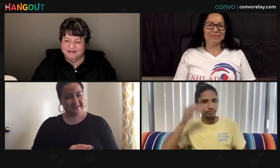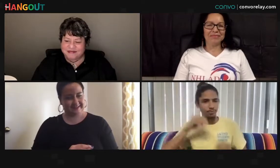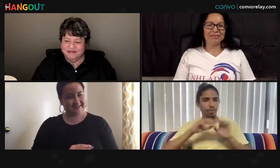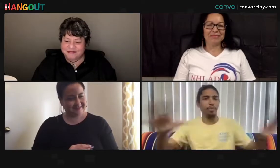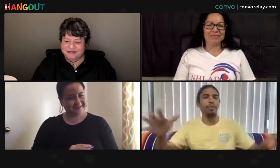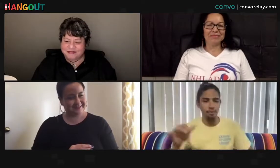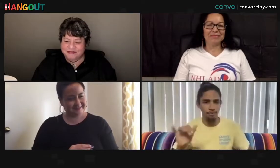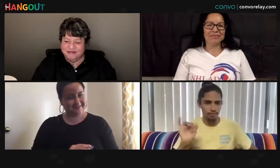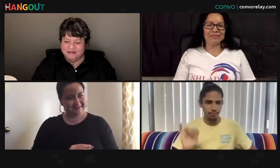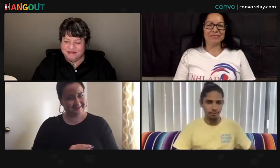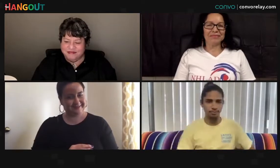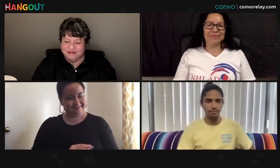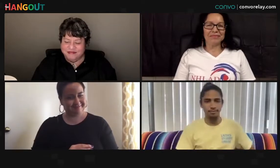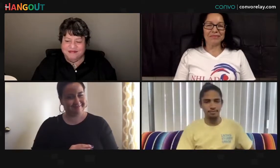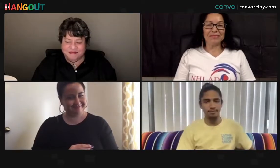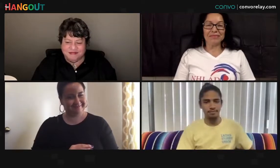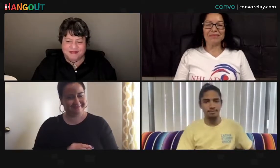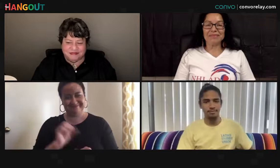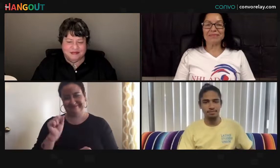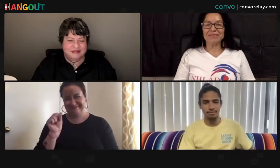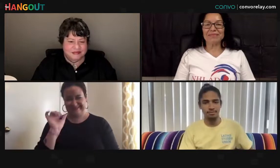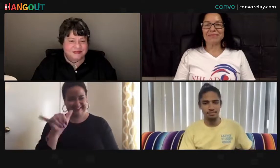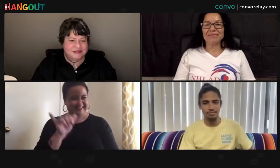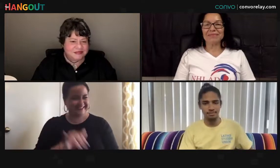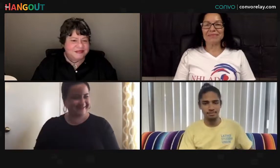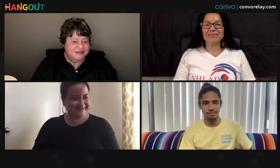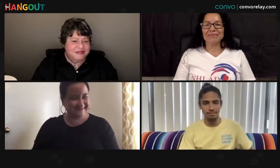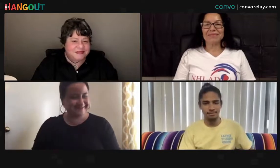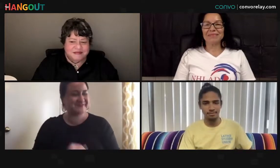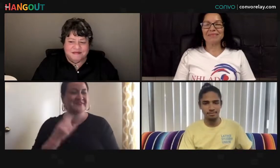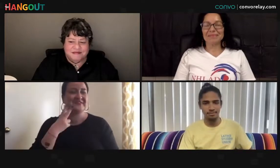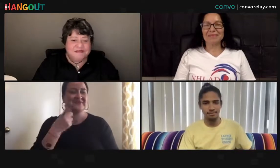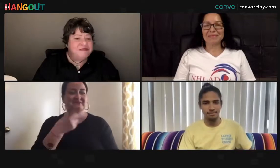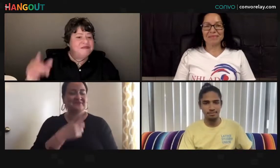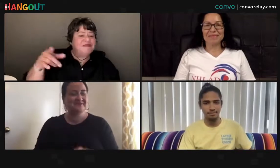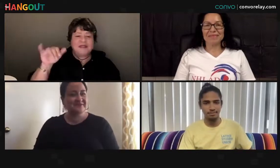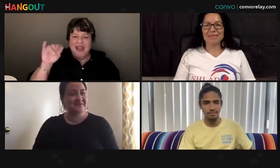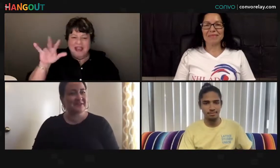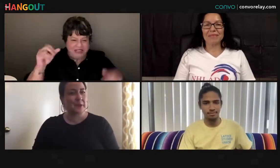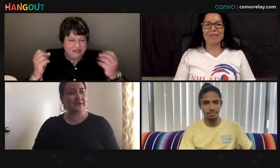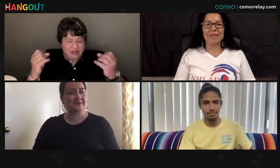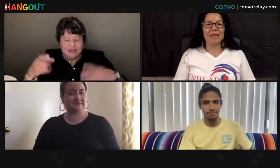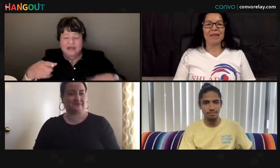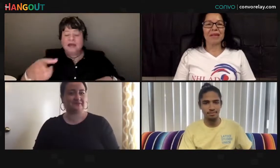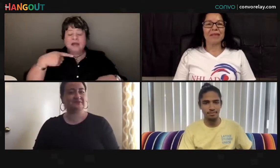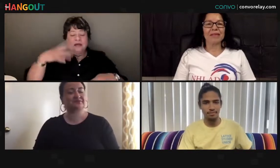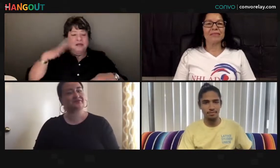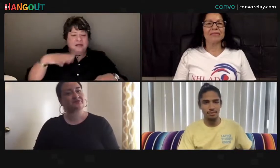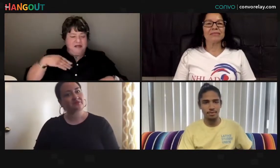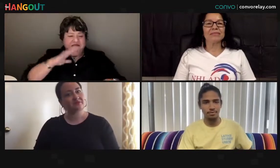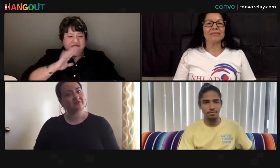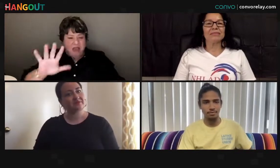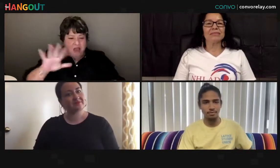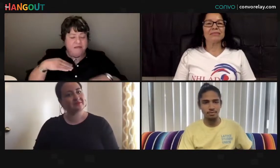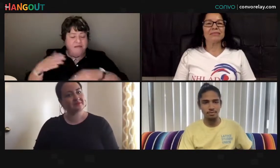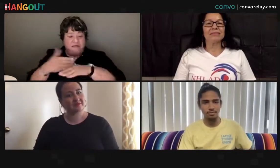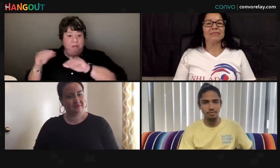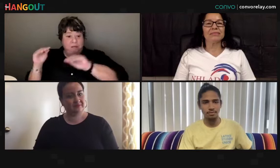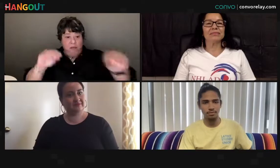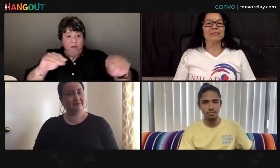So getting that knowledge and that awareness out in the world is really important. Ivy here. When I